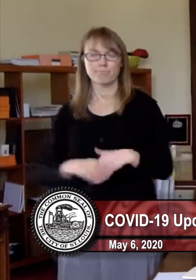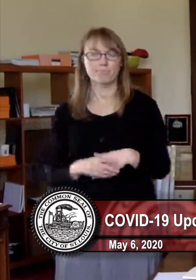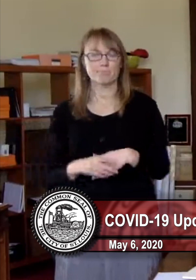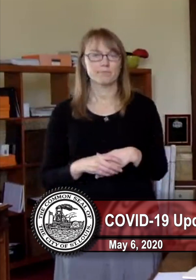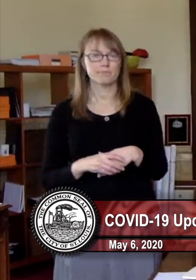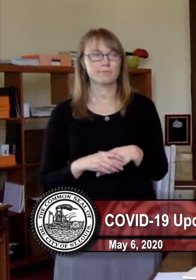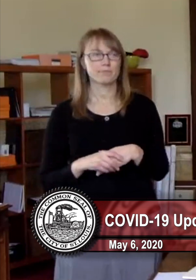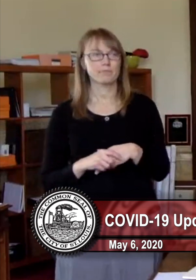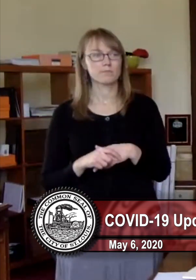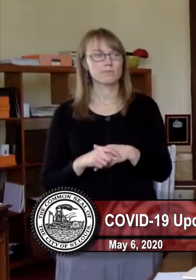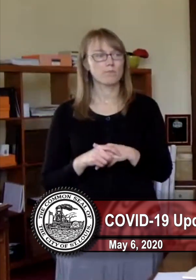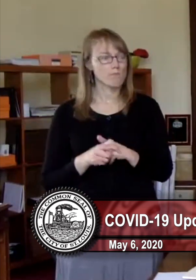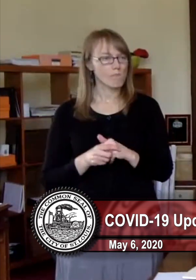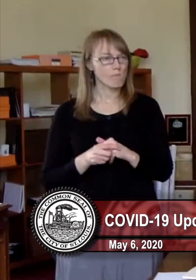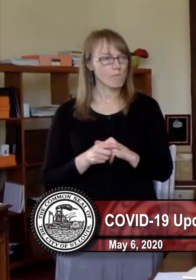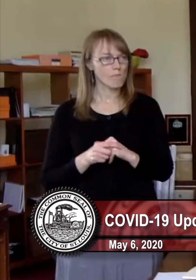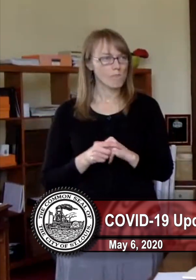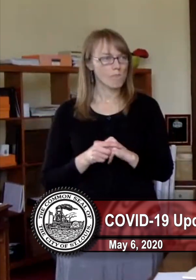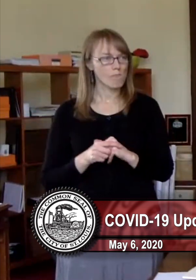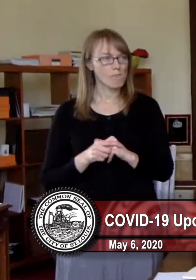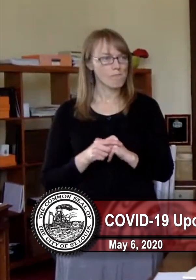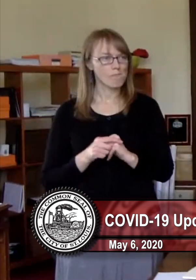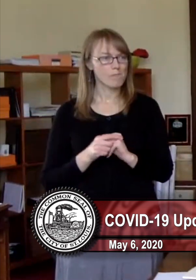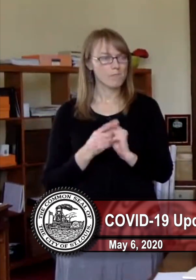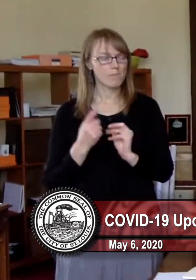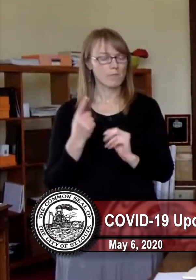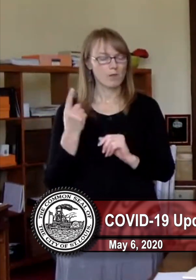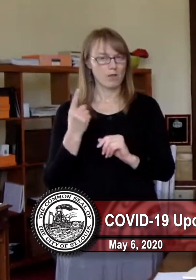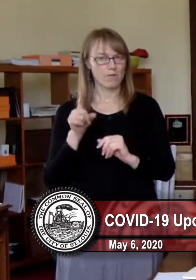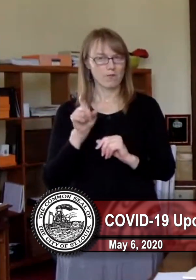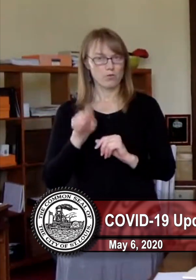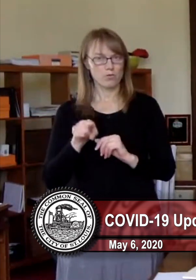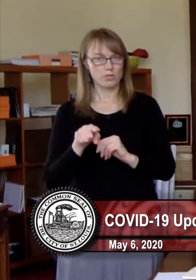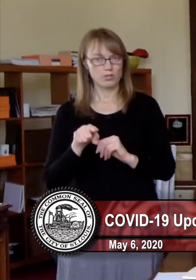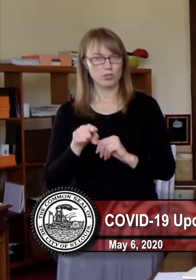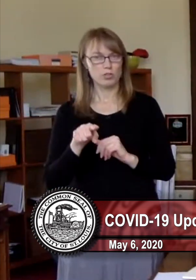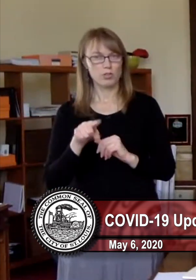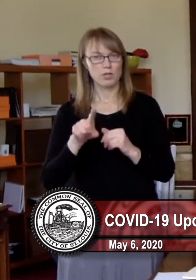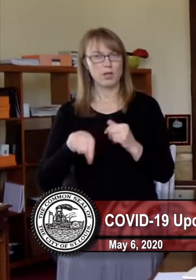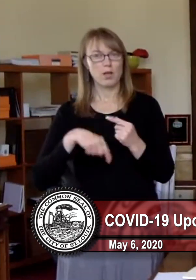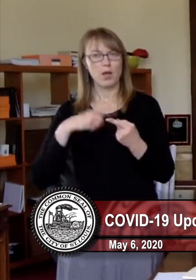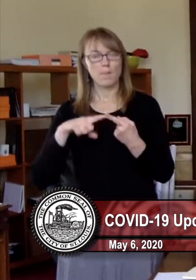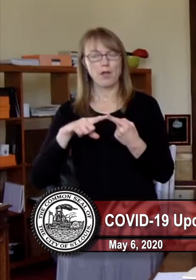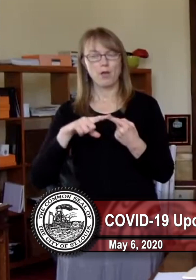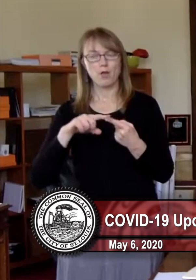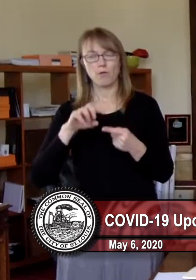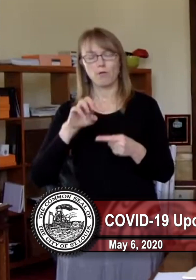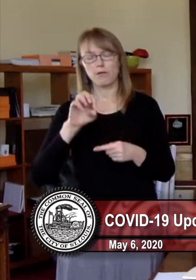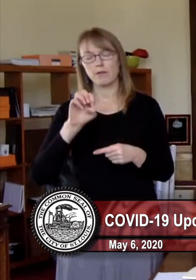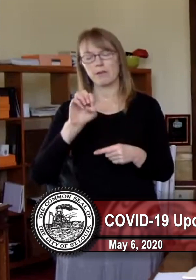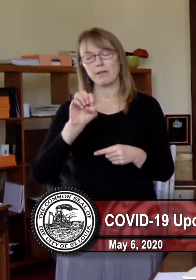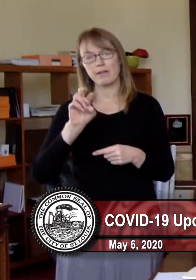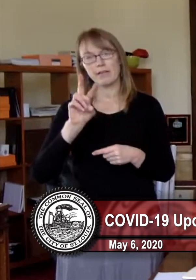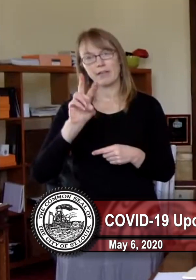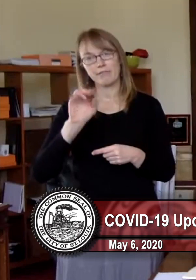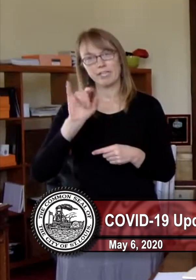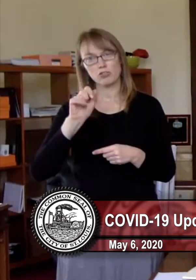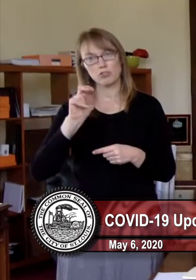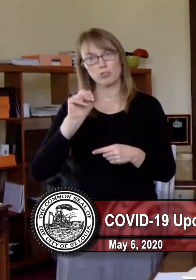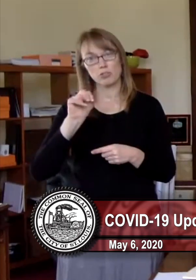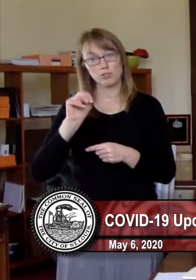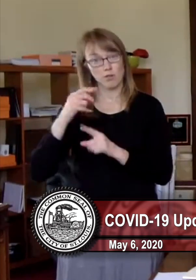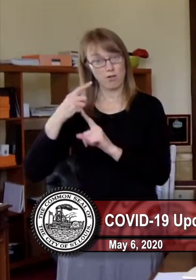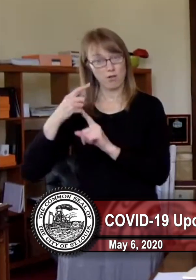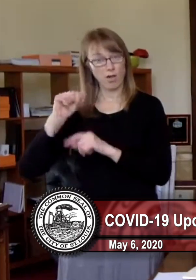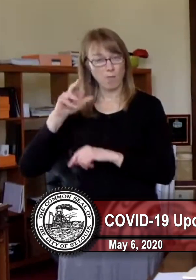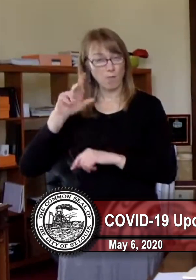I think so. I'm trying to remember what the date is right now on evictions, but it's beyond that at this point